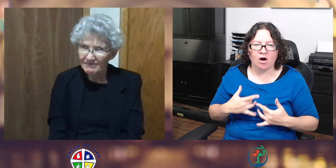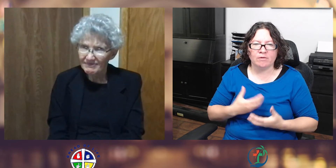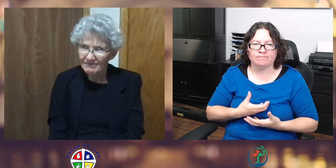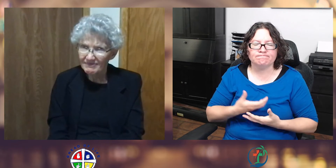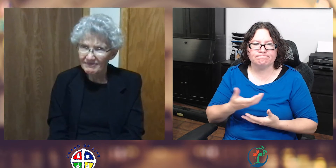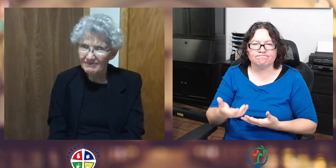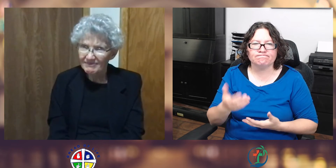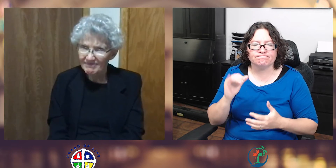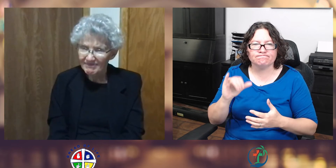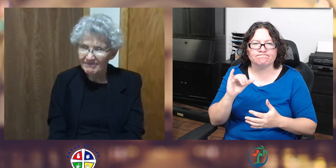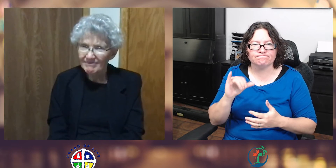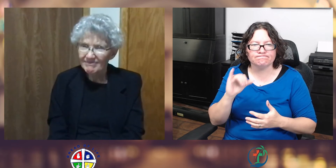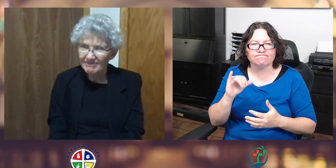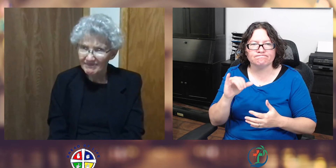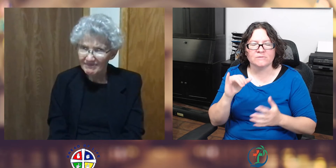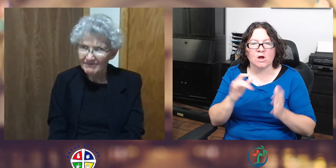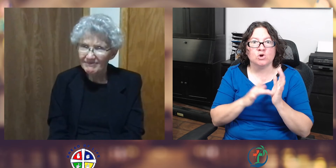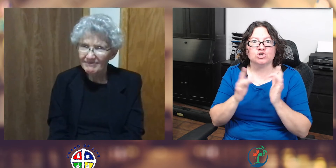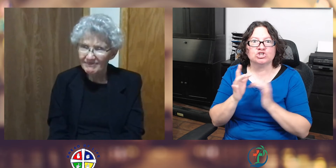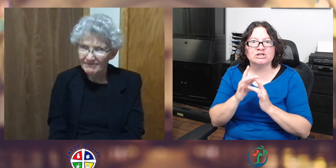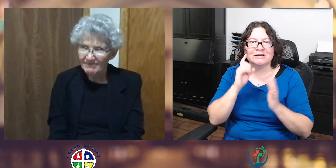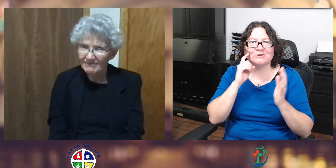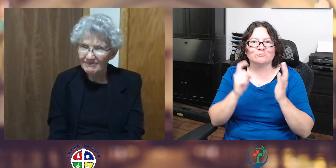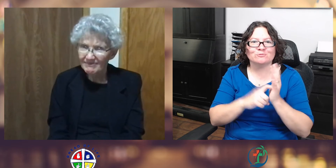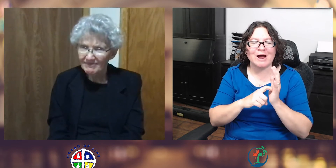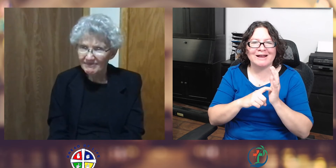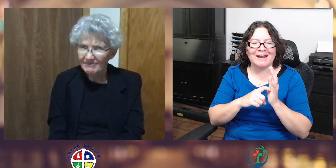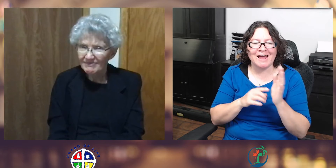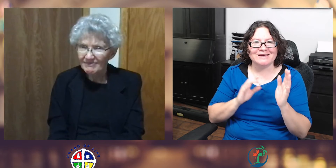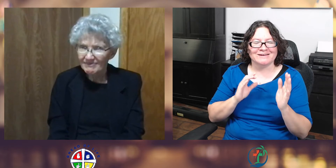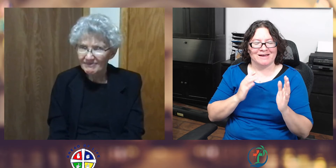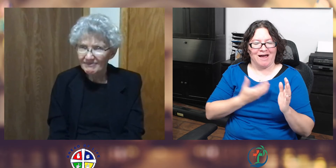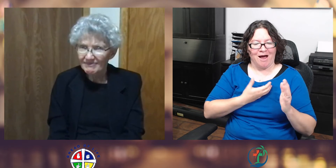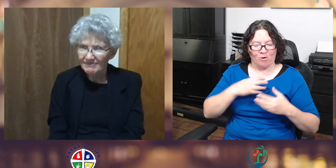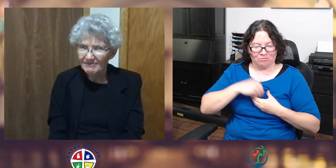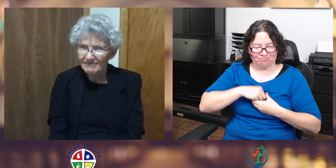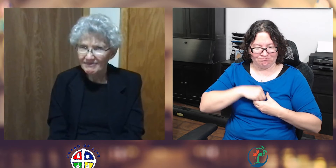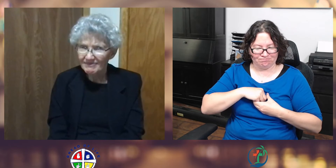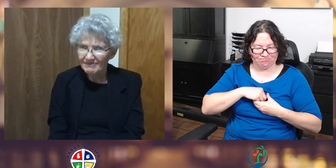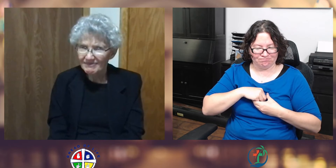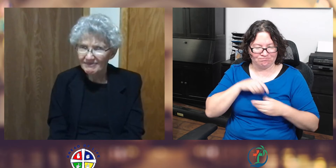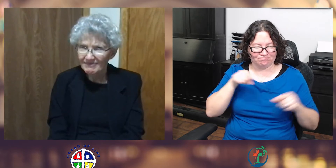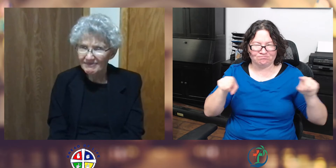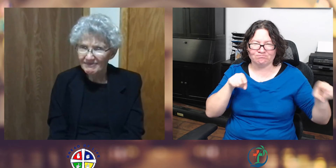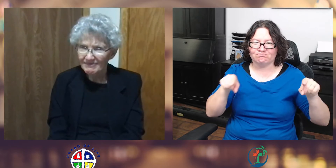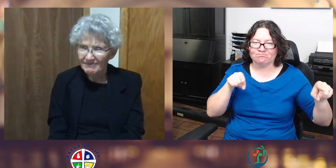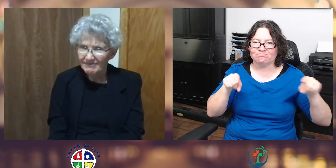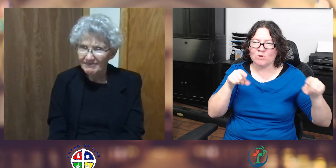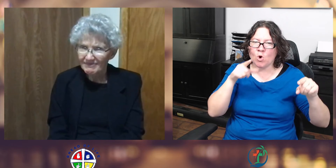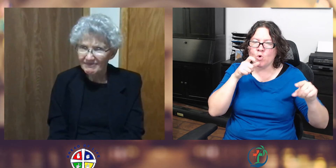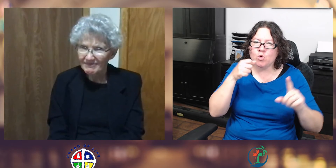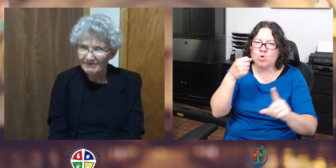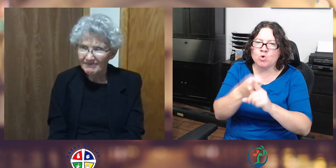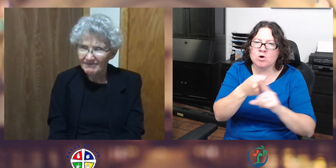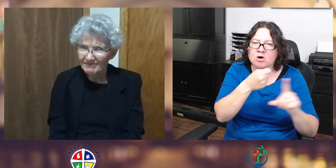I'm used to writing daily now. Began as a chore, but it's become a habit.